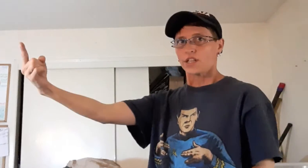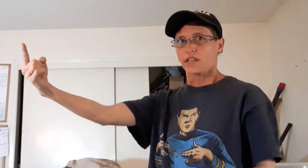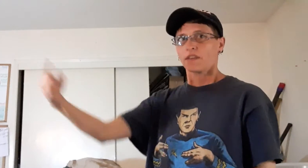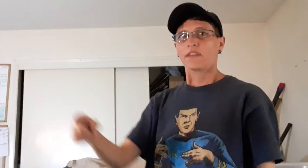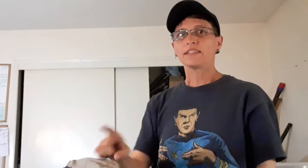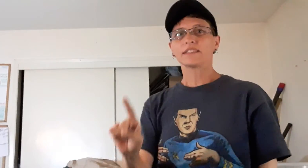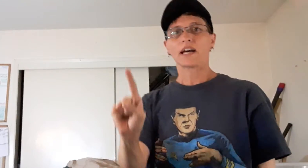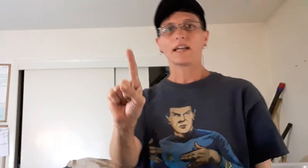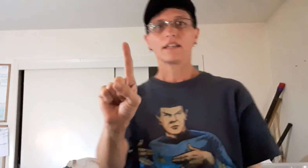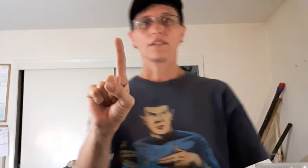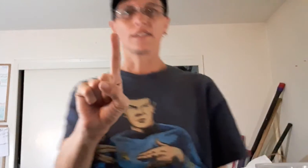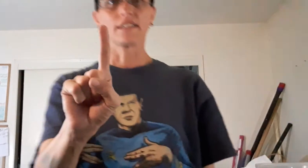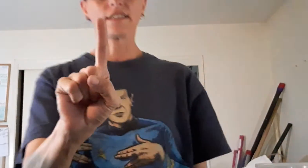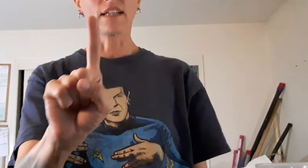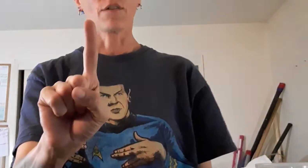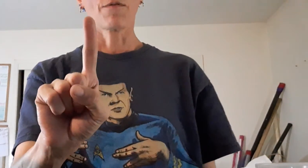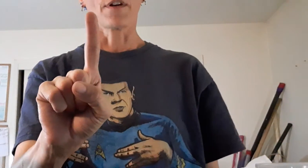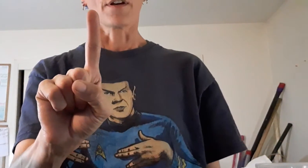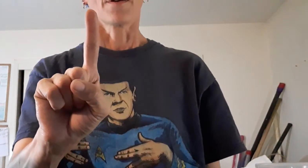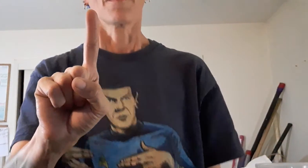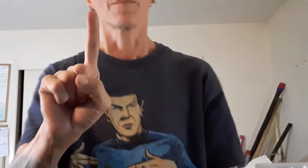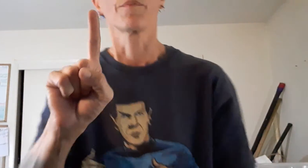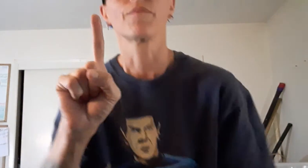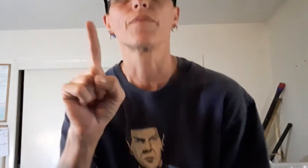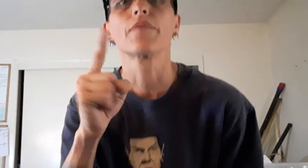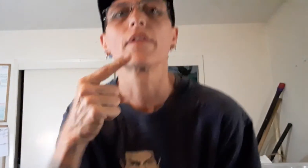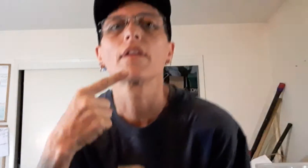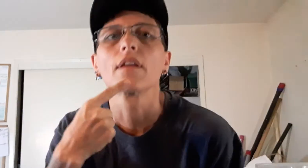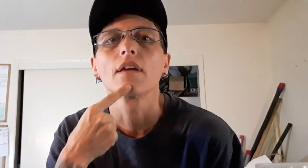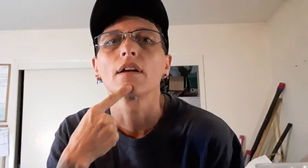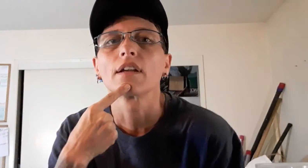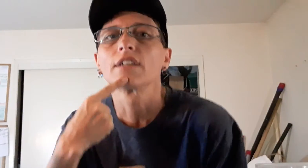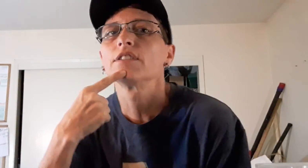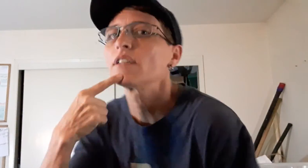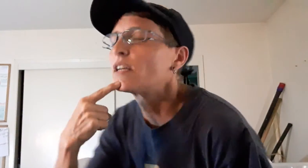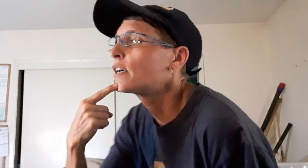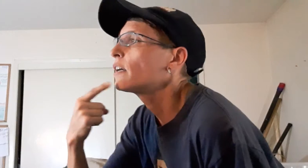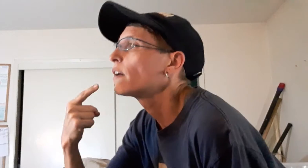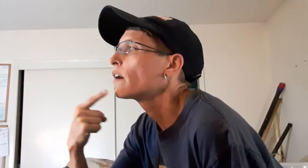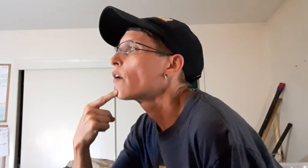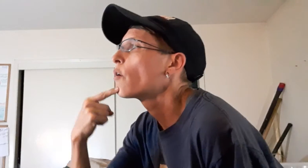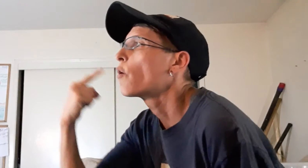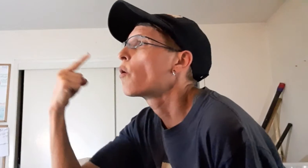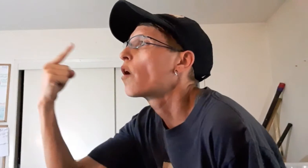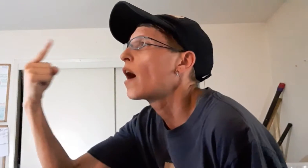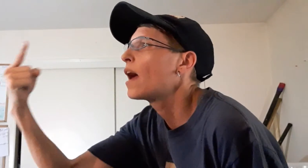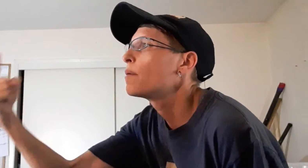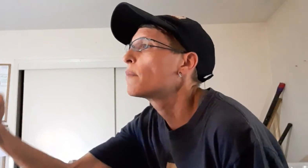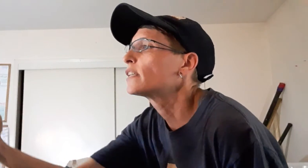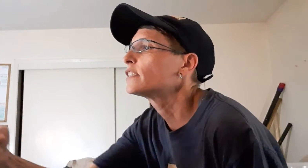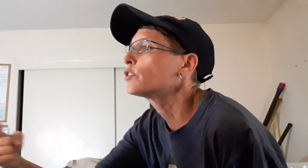Oration, this sign uses a single finger, touches here, and it makes these